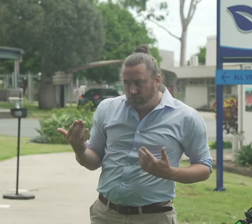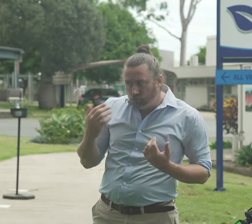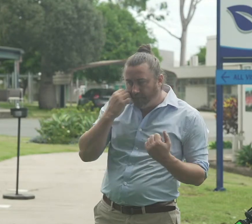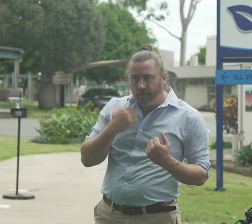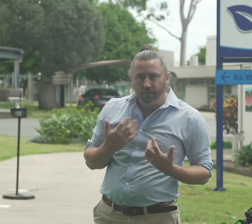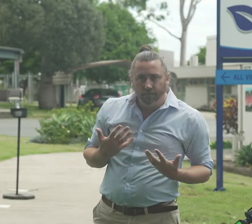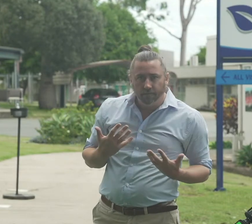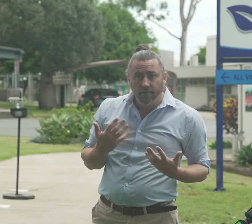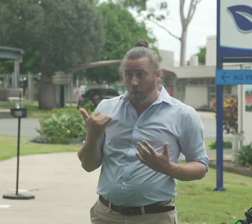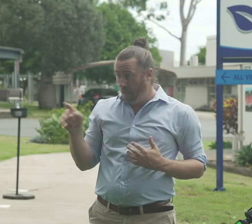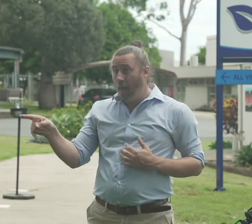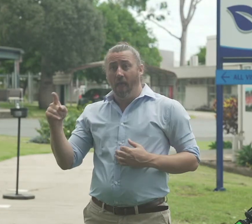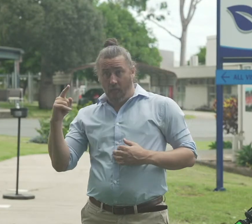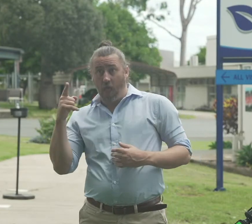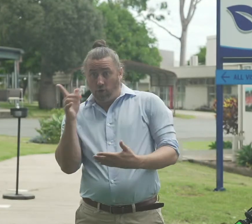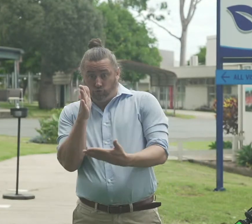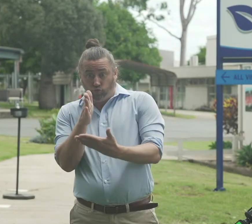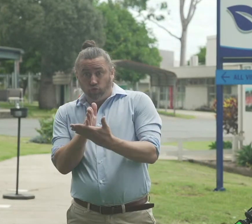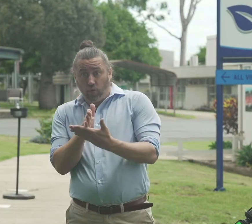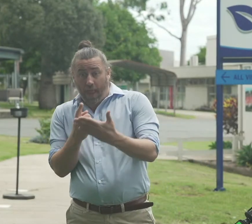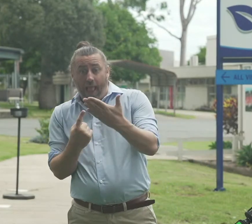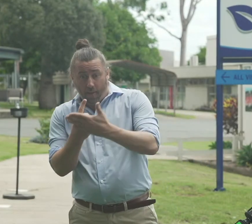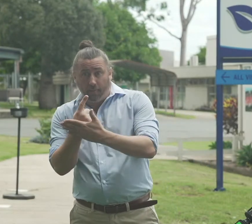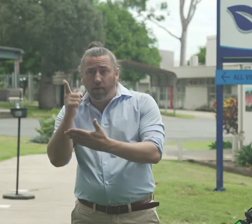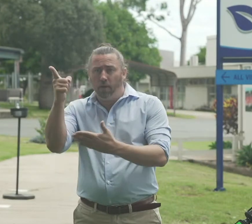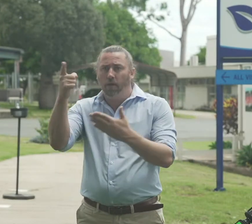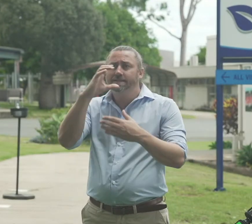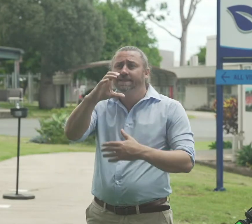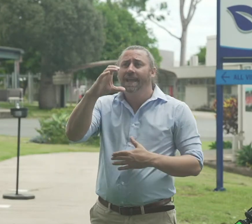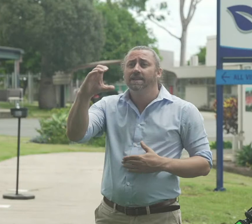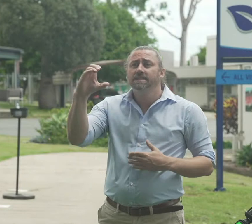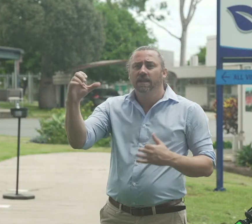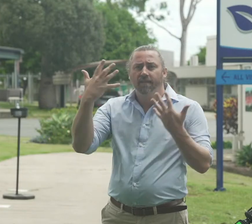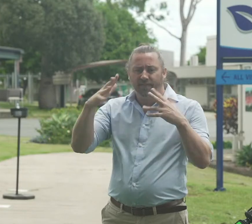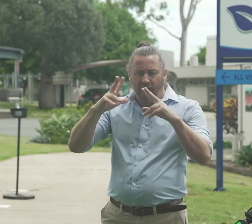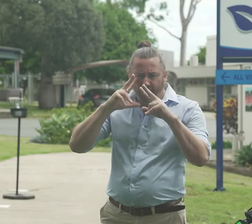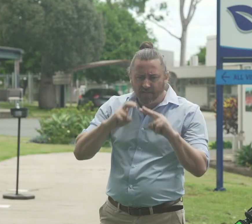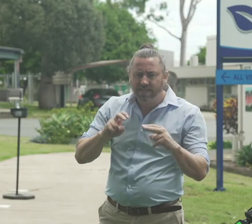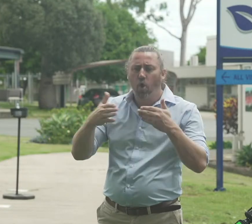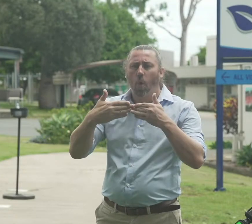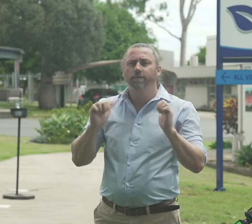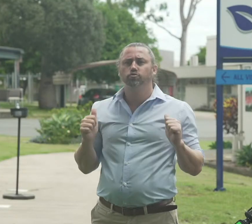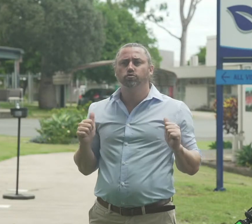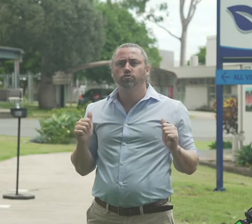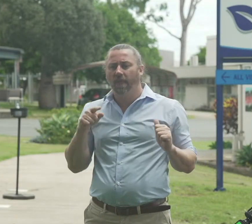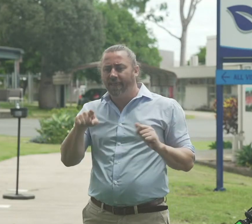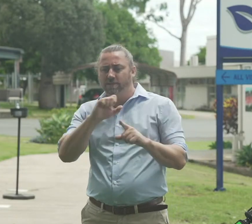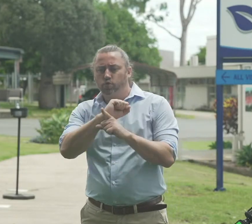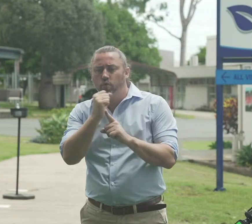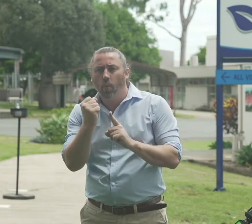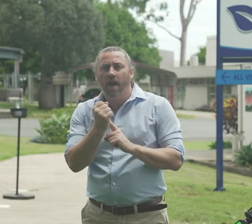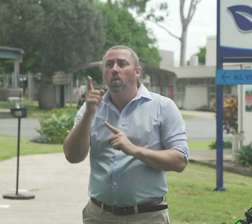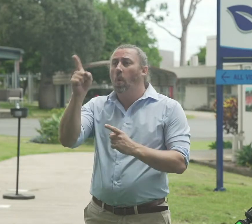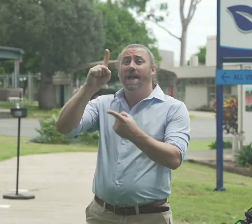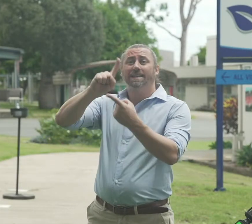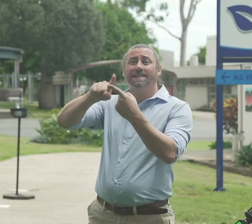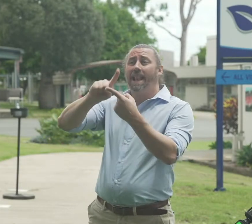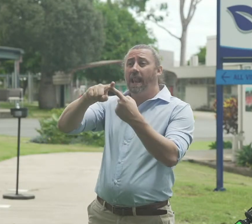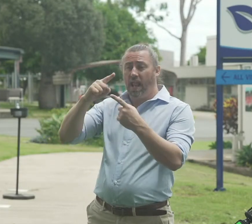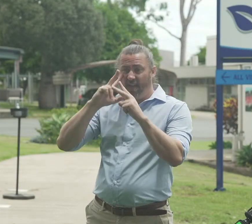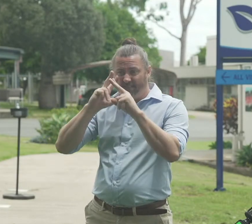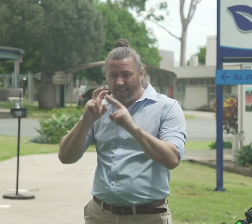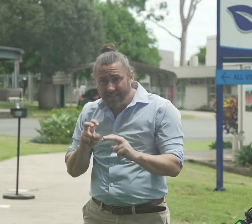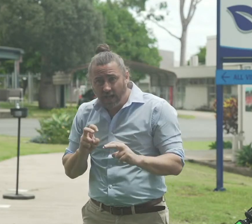either being investigated or in the process of being investigated, and that's the appropriate thing. And as I say, even